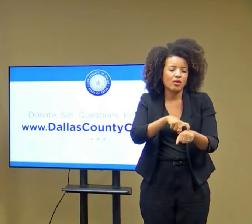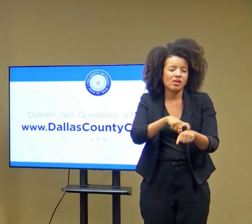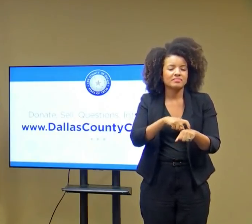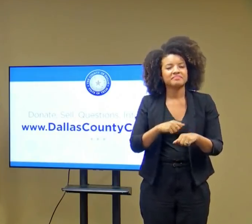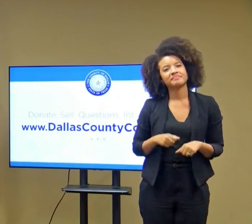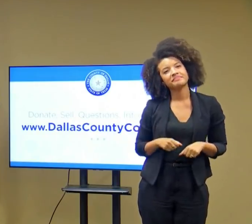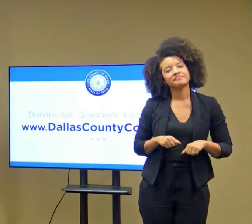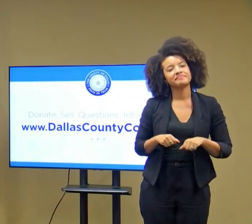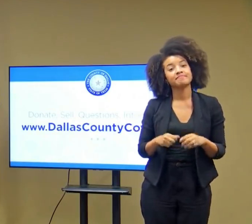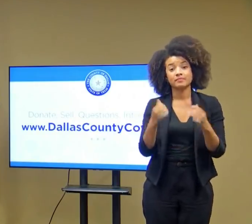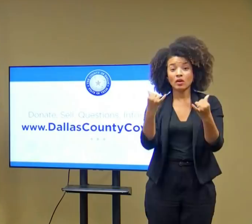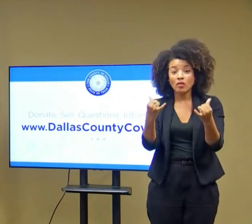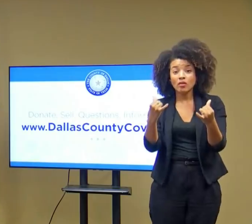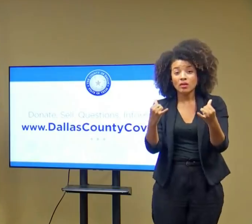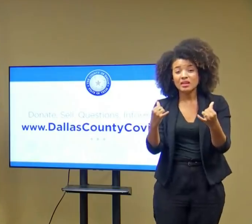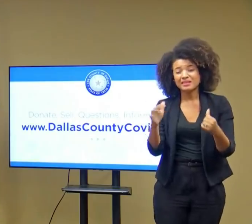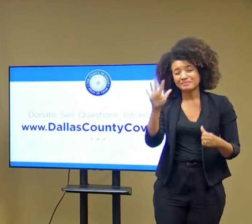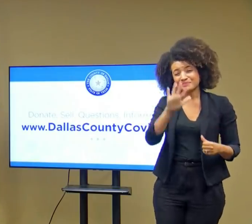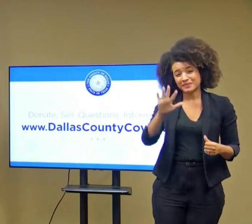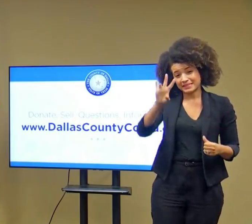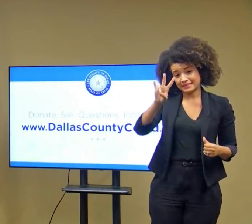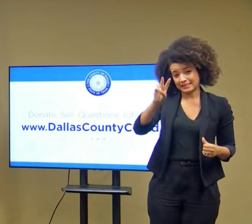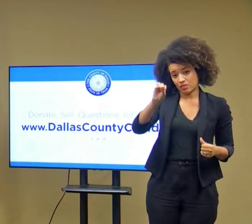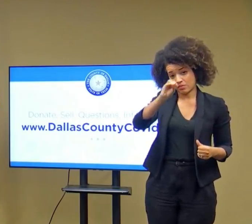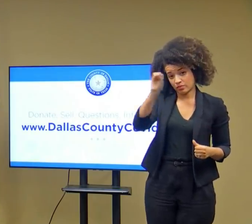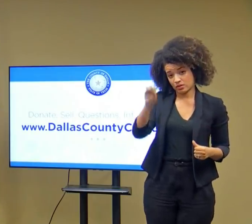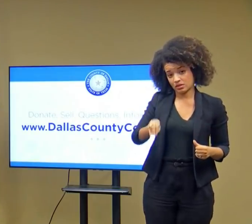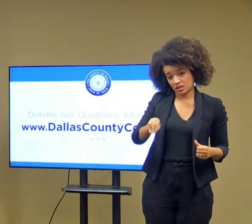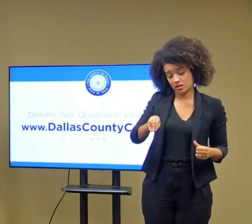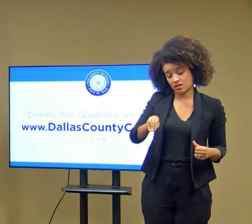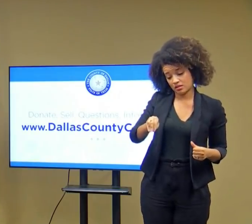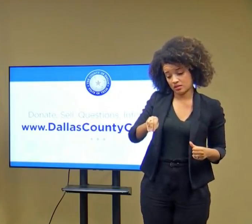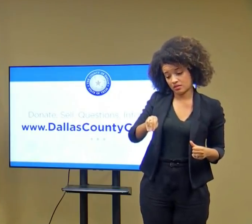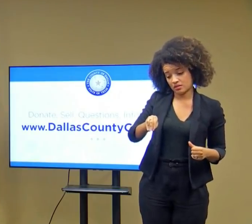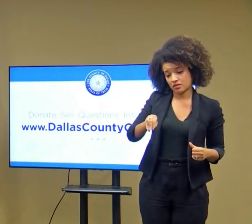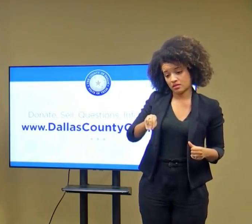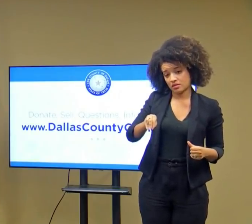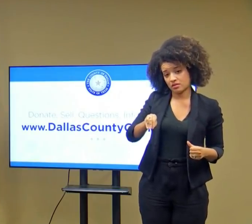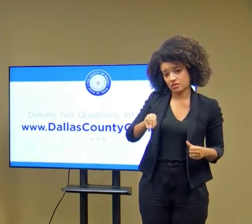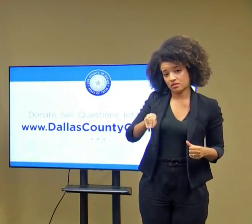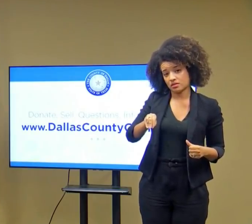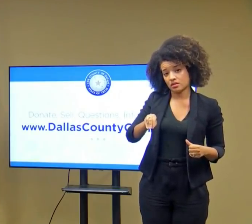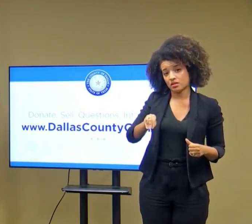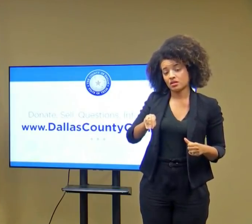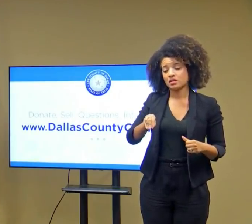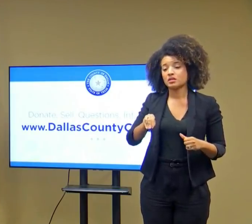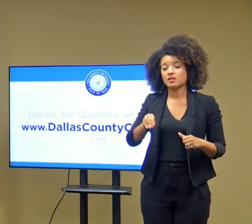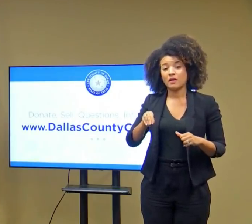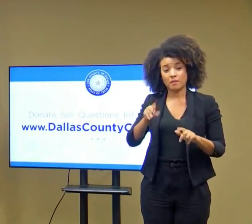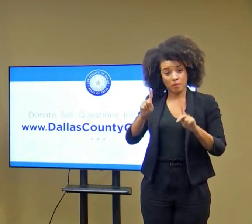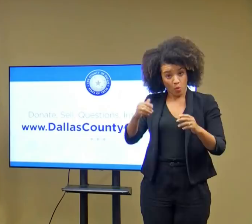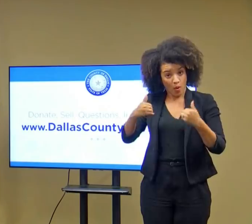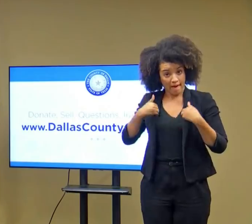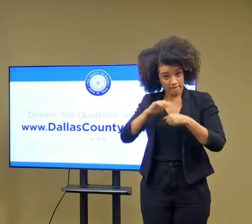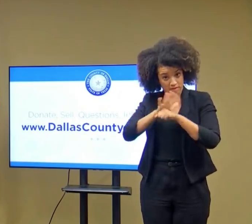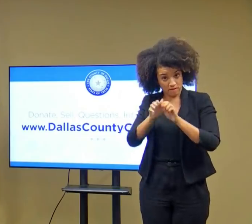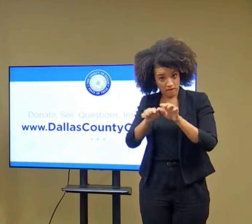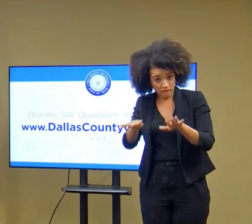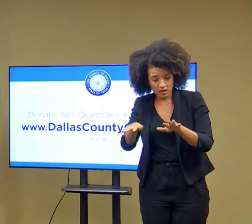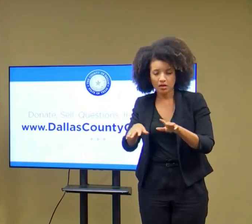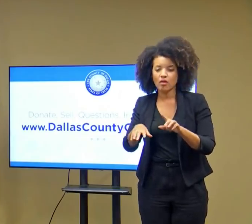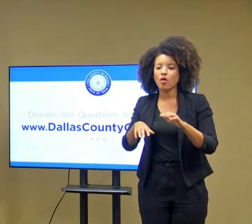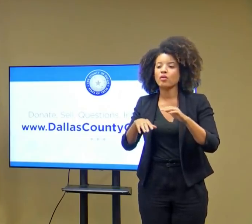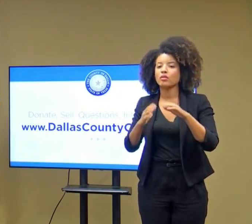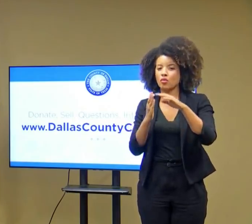Currently, about 70% of our folks are either over 60 or